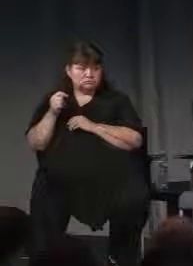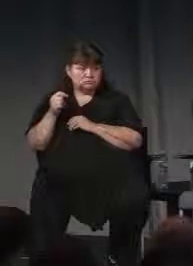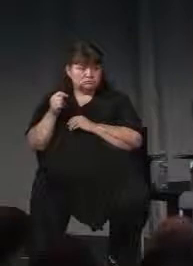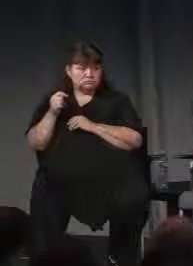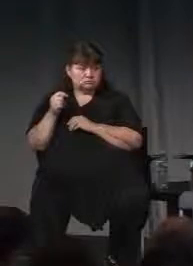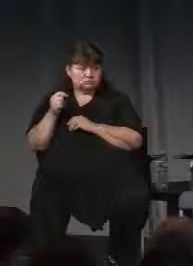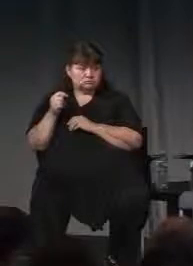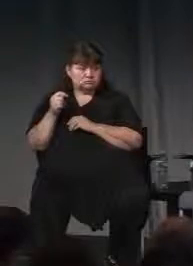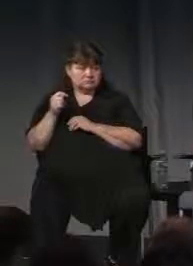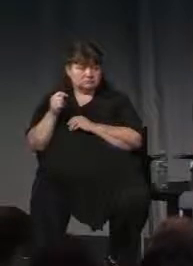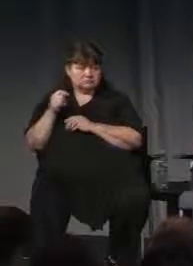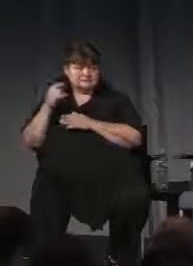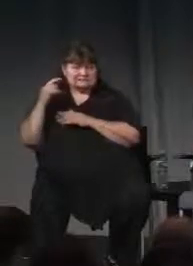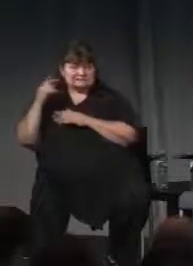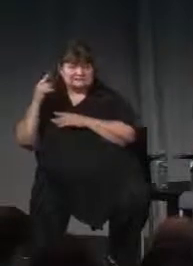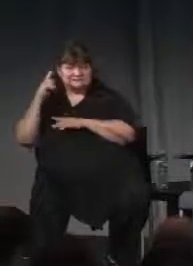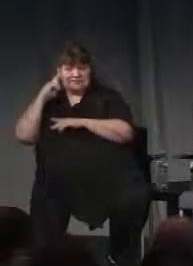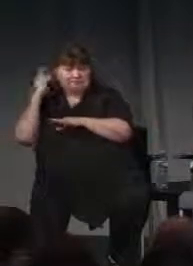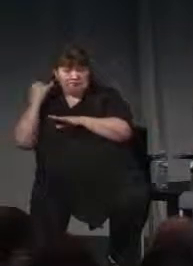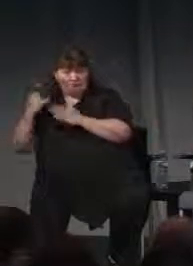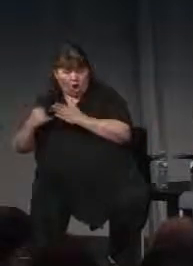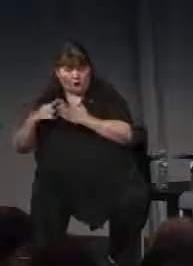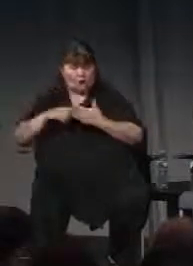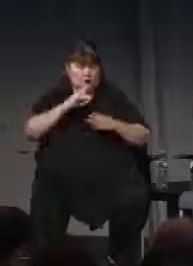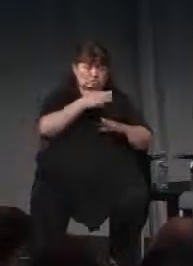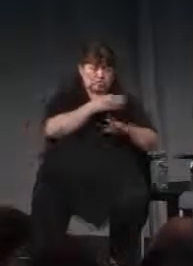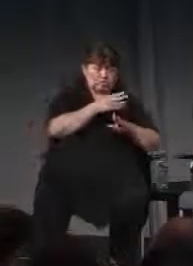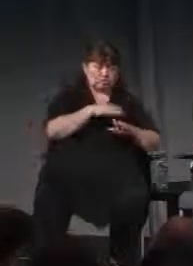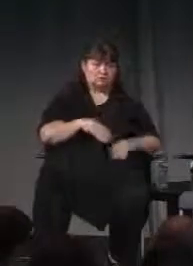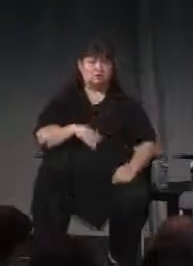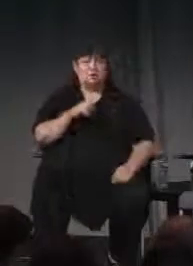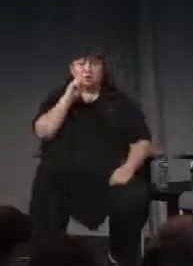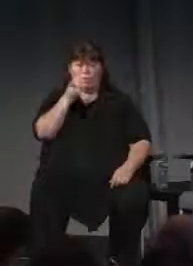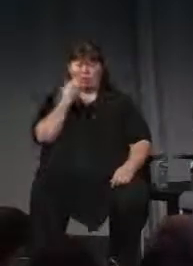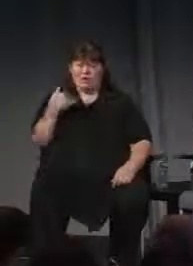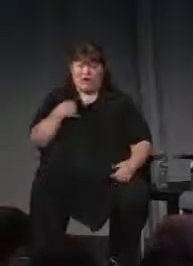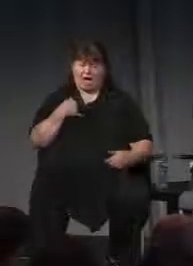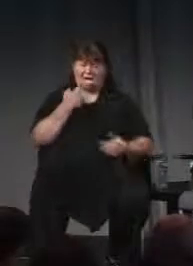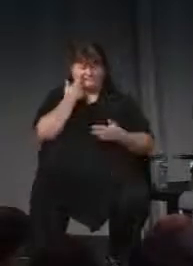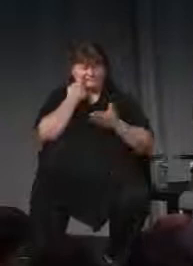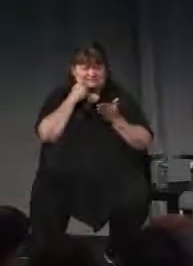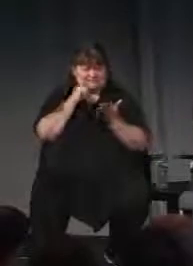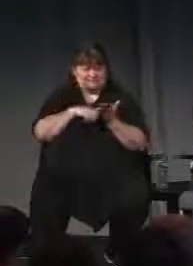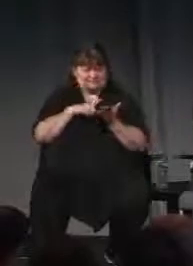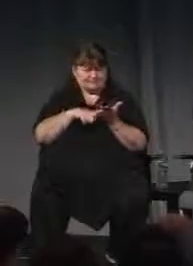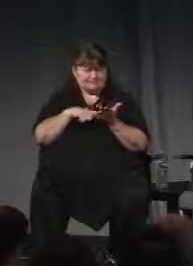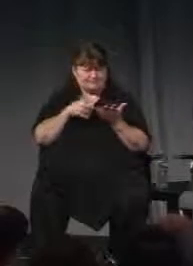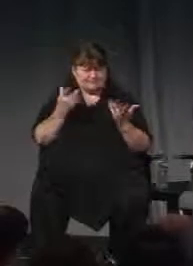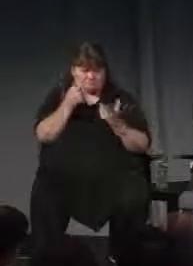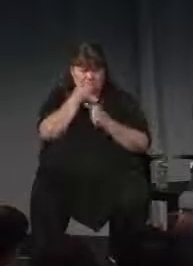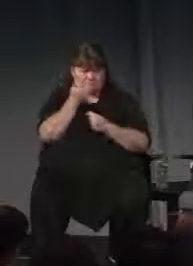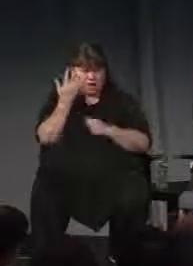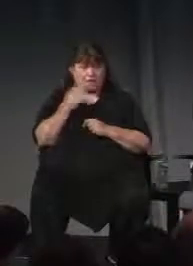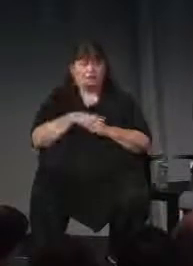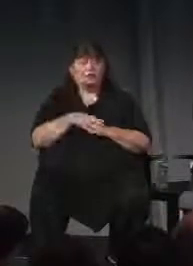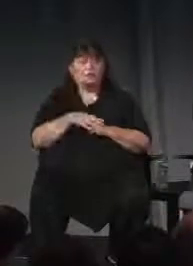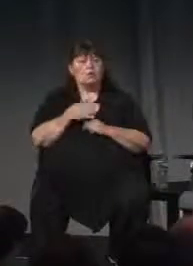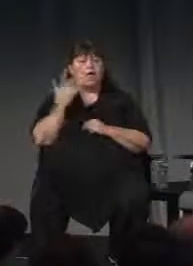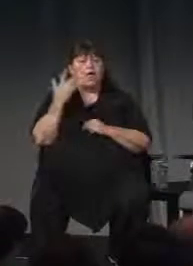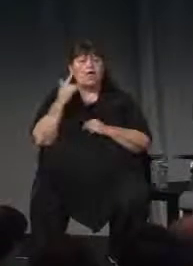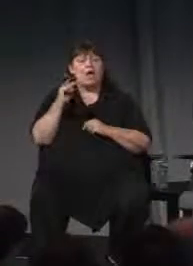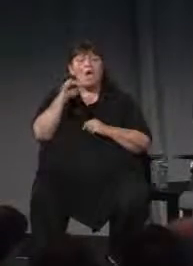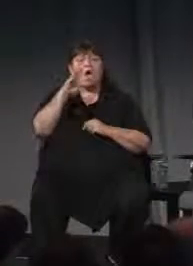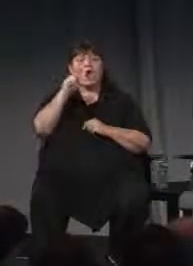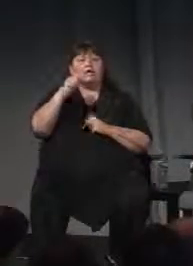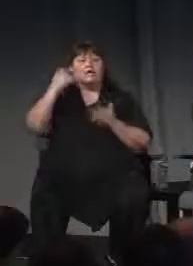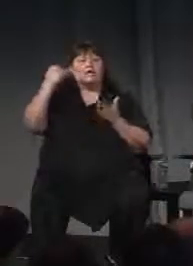the difference between sound art and music, or the supposed difference between sound art and music. One of the things that I've been deeply interested in recently is why is it that the art